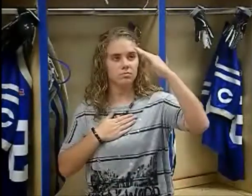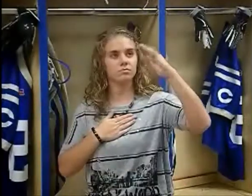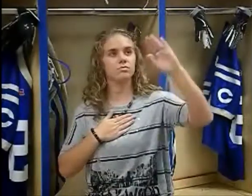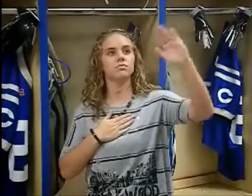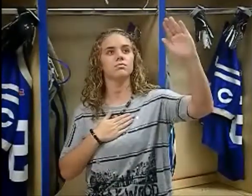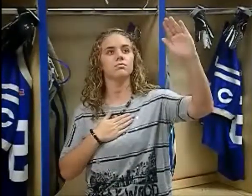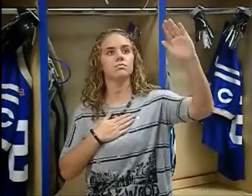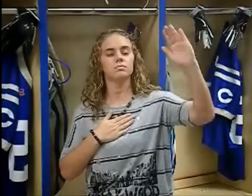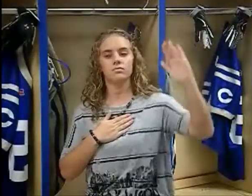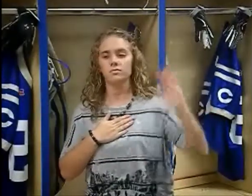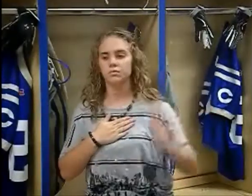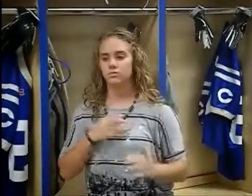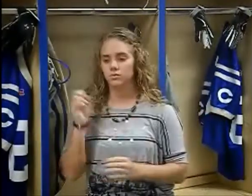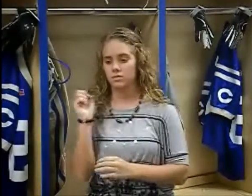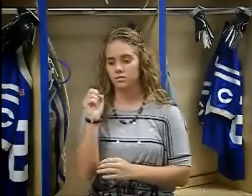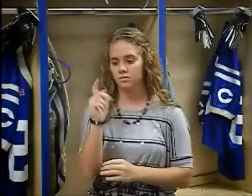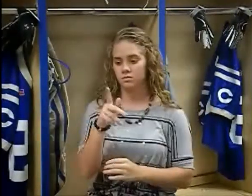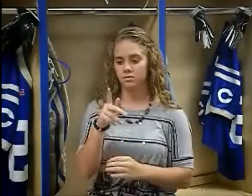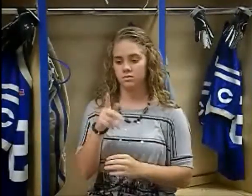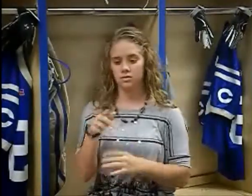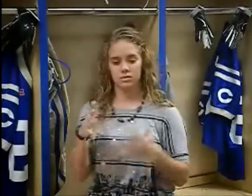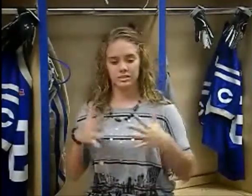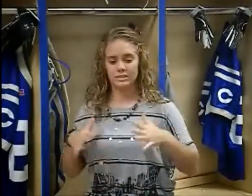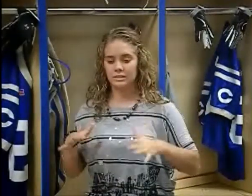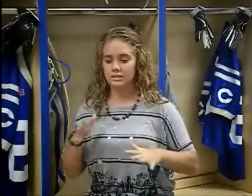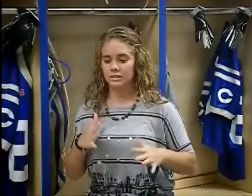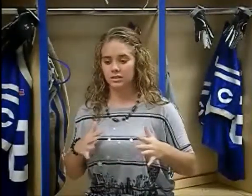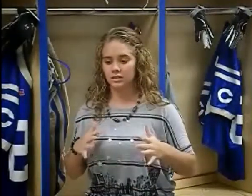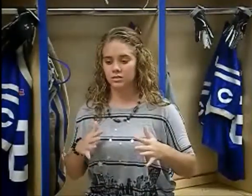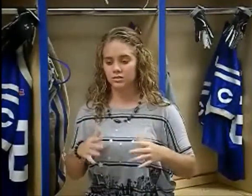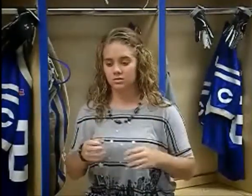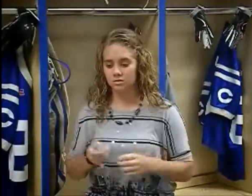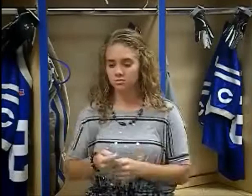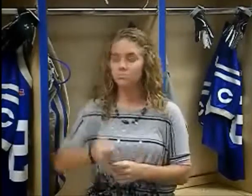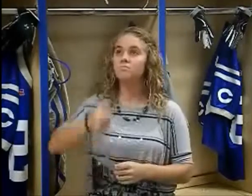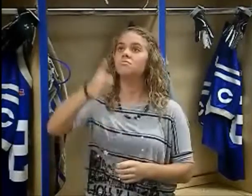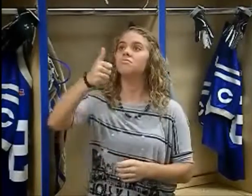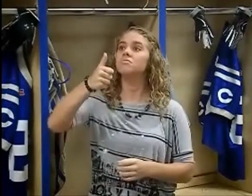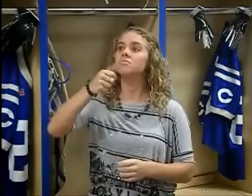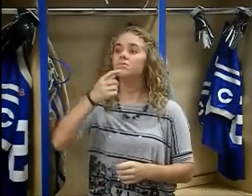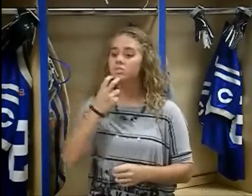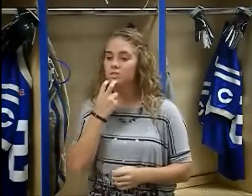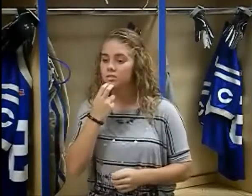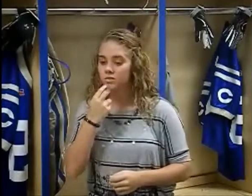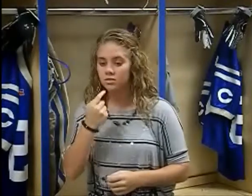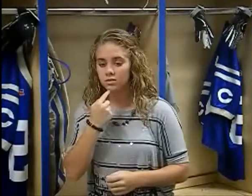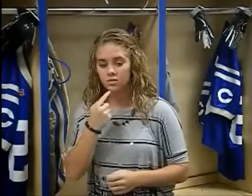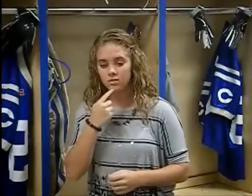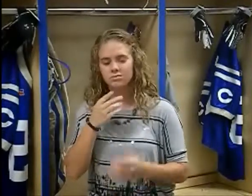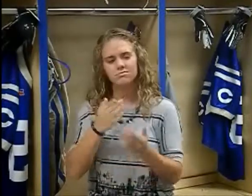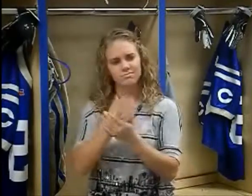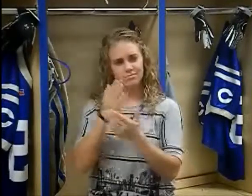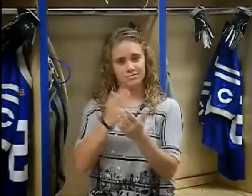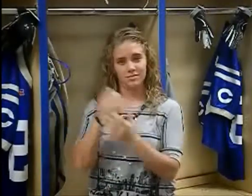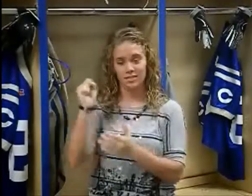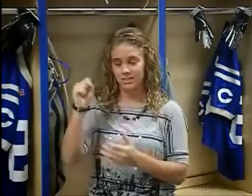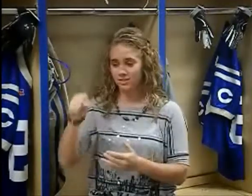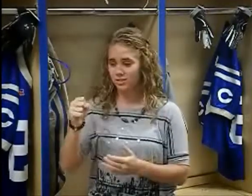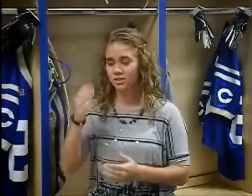face the stars and stripes It's batting back Them butterflies It's calling in the air All